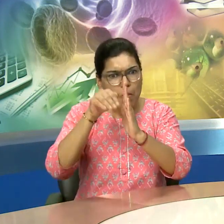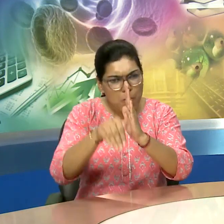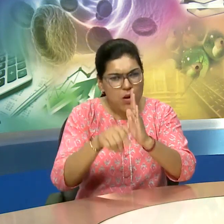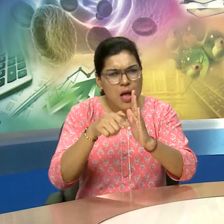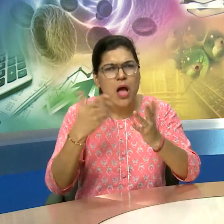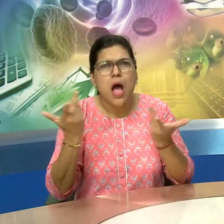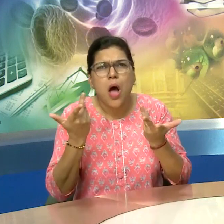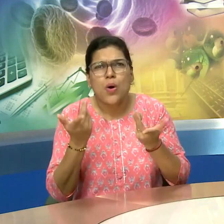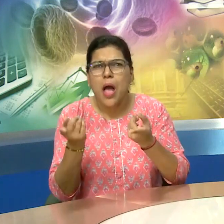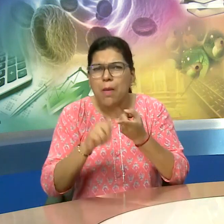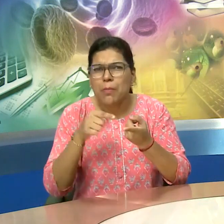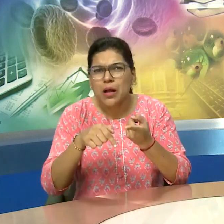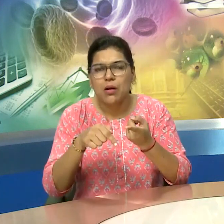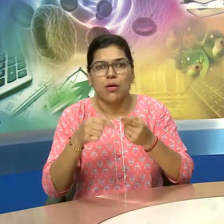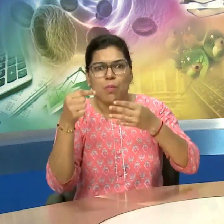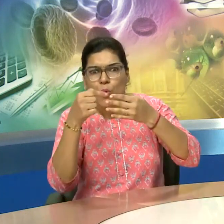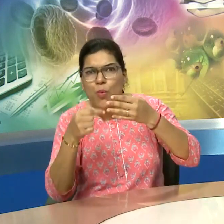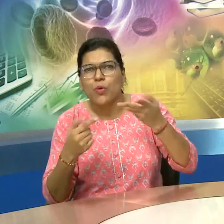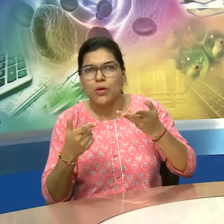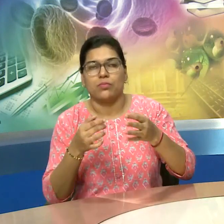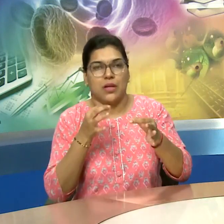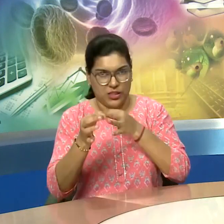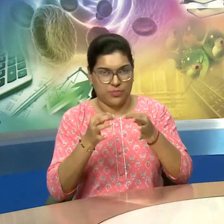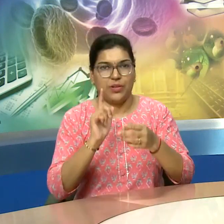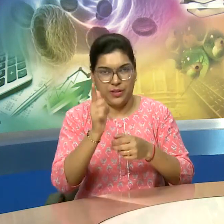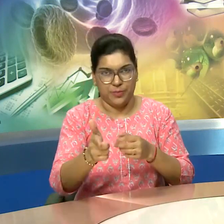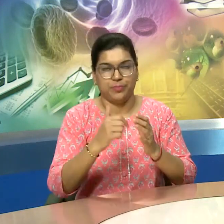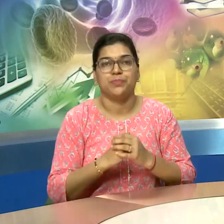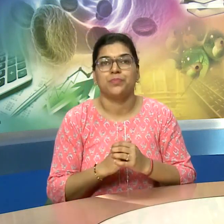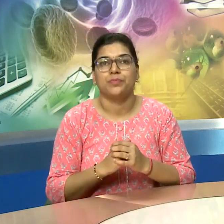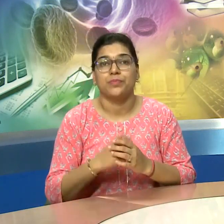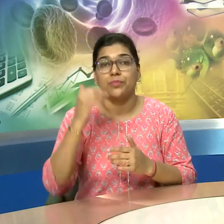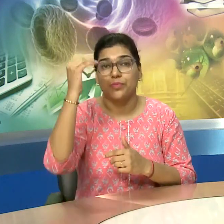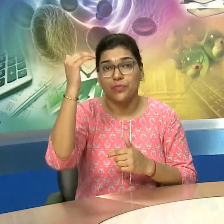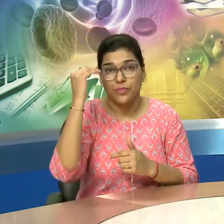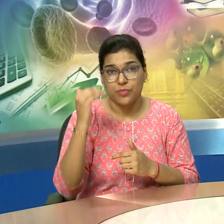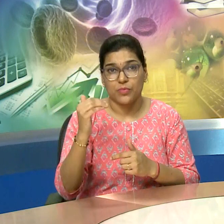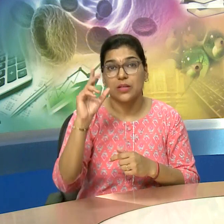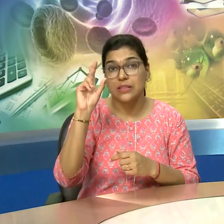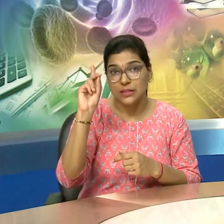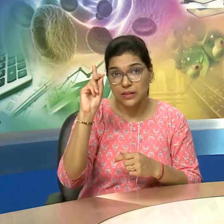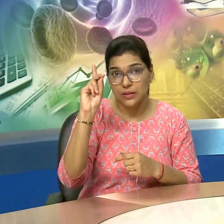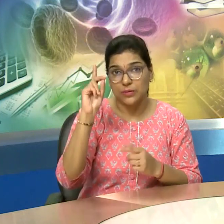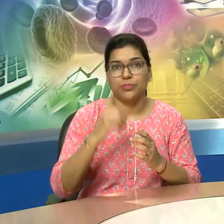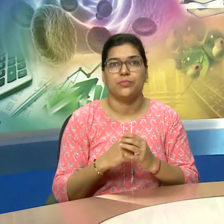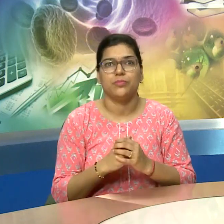objective is we will explain the concept of environment and degradation,